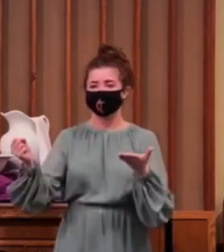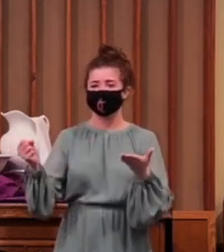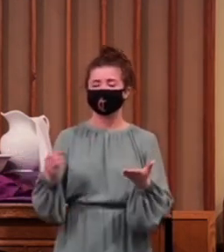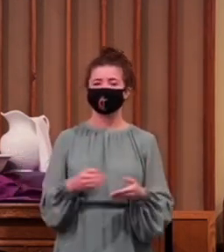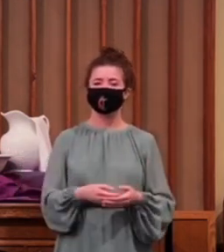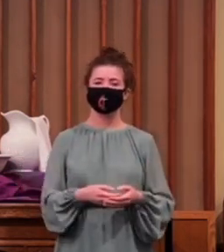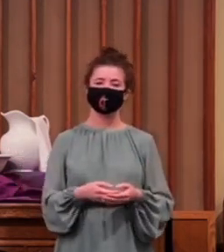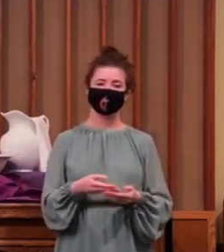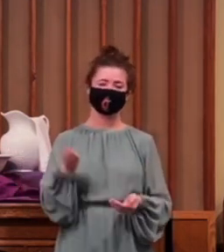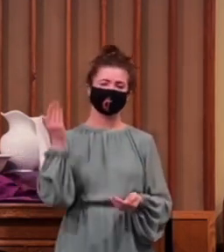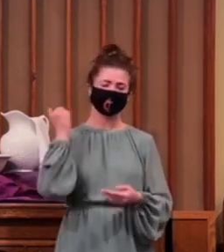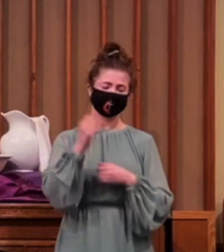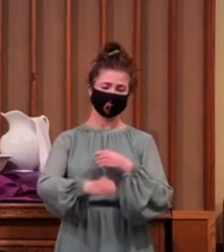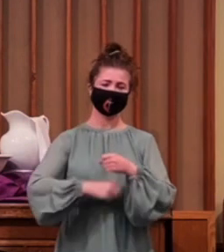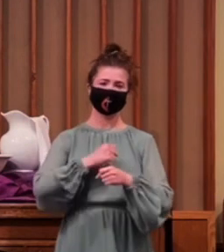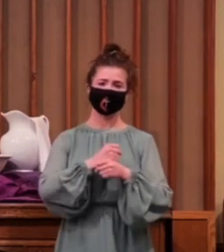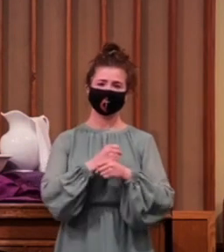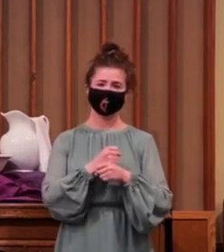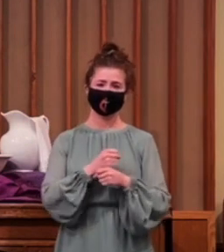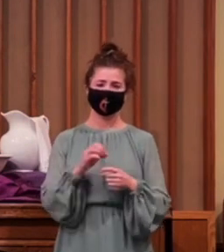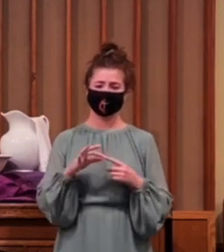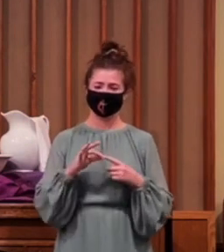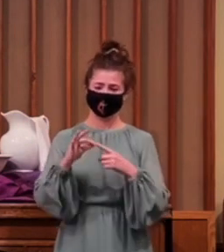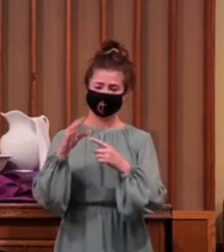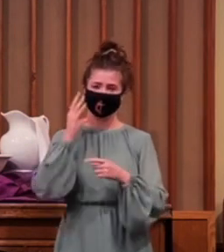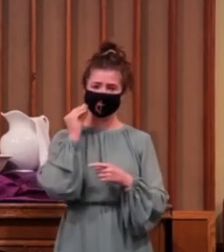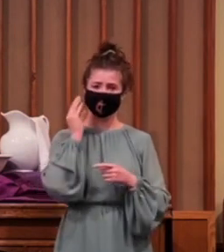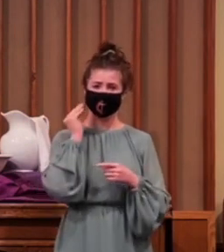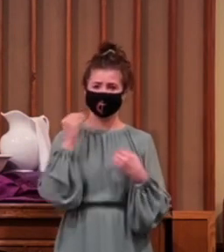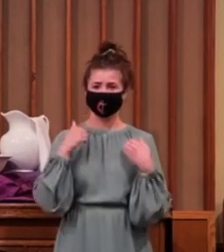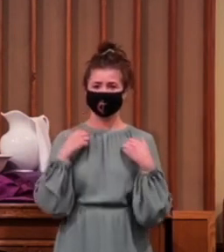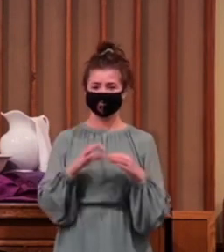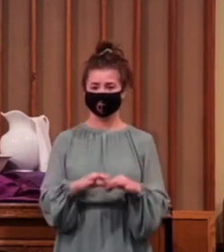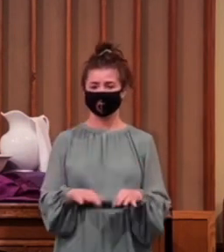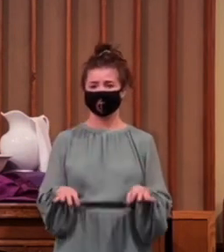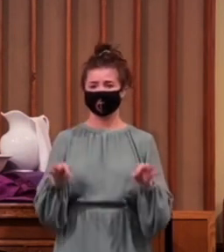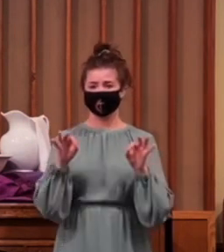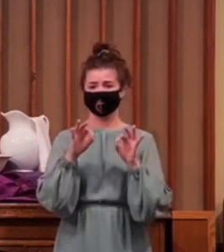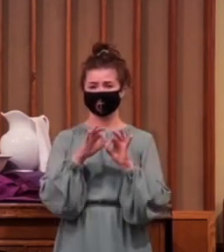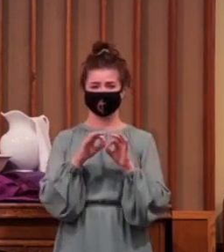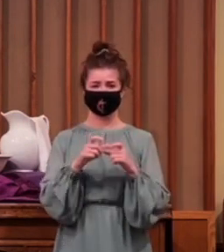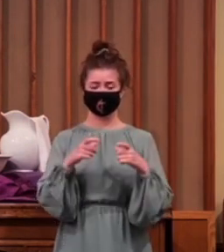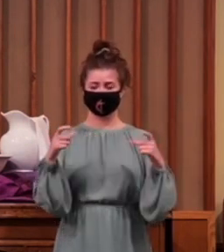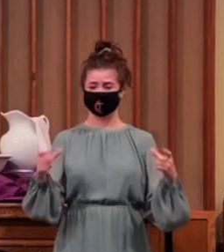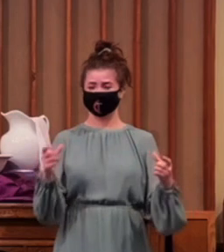last year, we have had the unique experience of having a large portion of life as we know